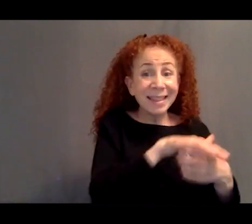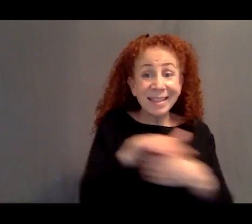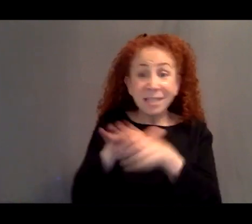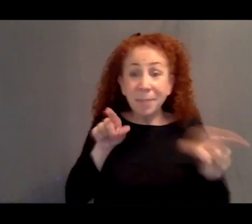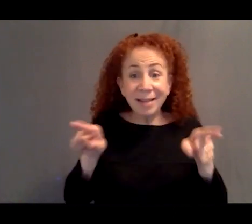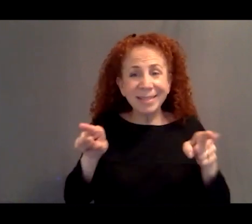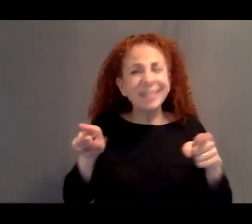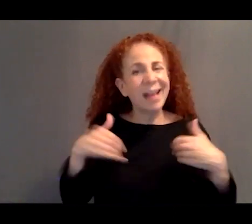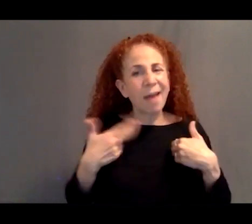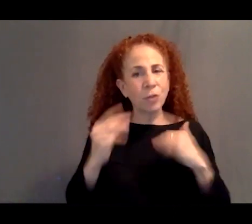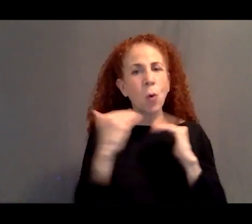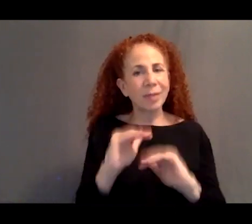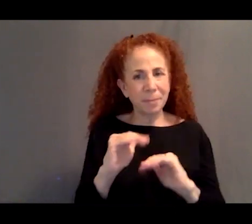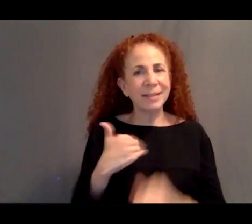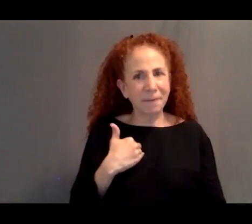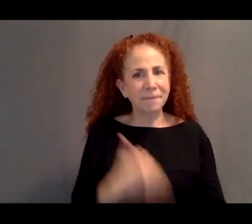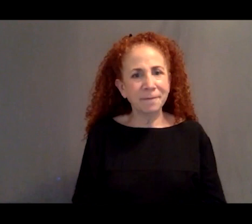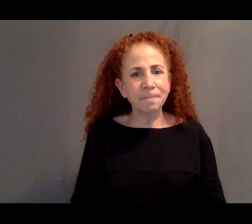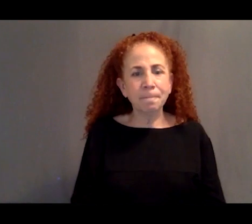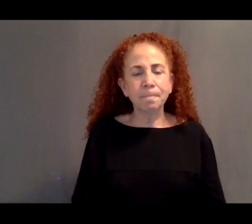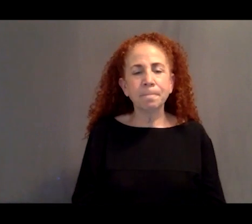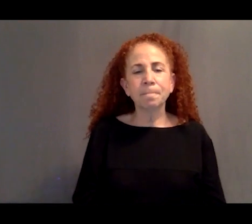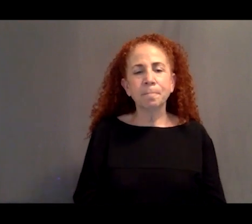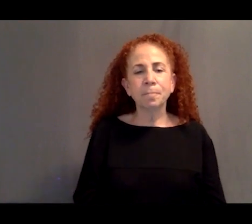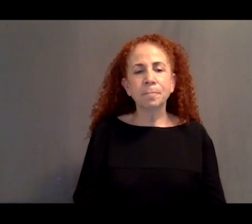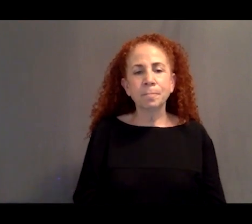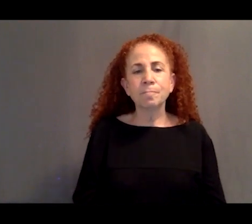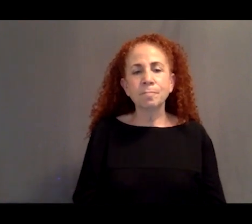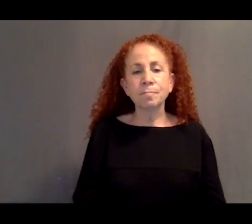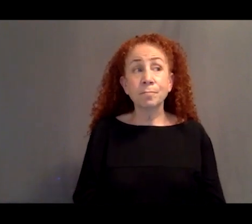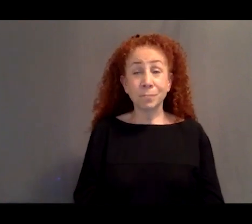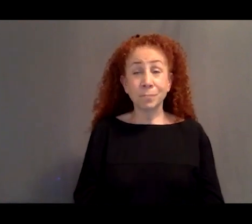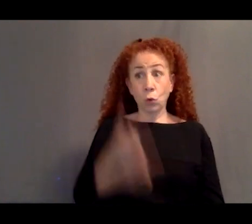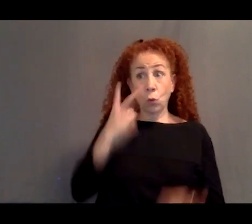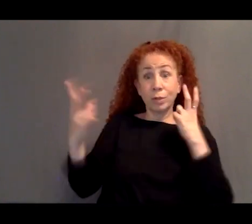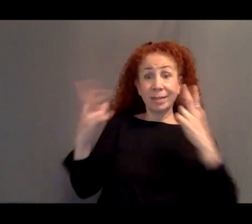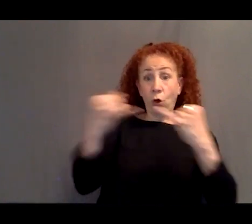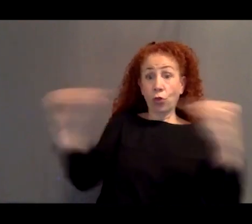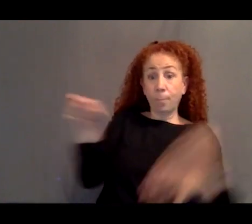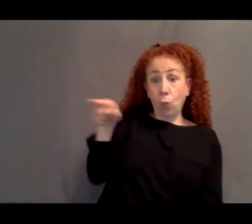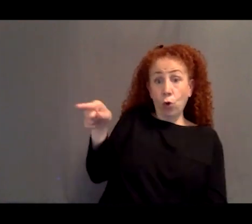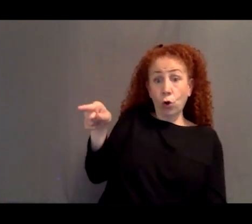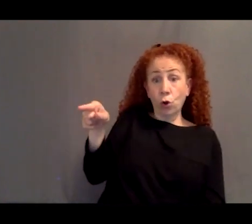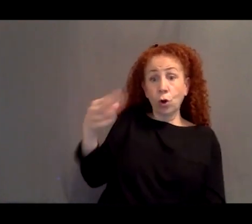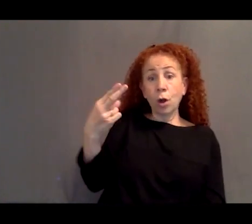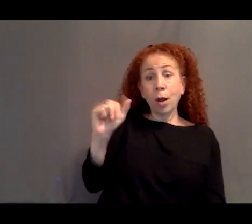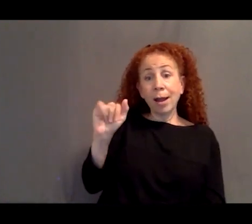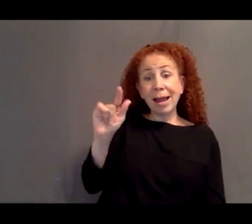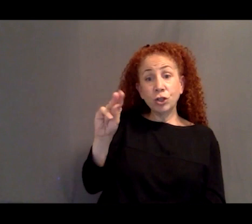limits. We're seeing on the border what's happening to